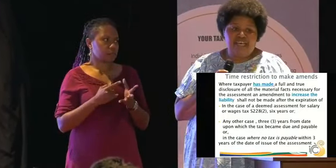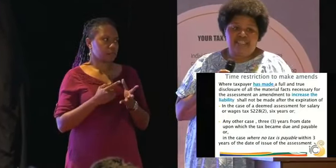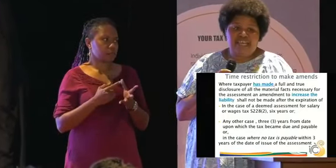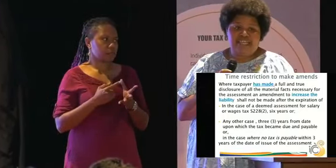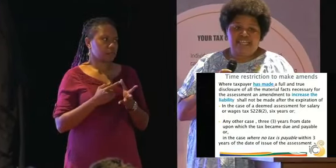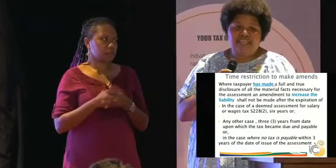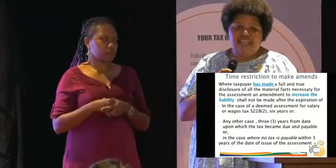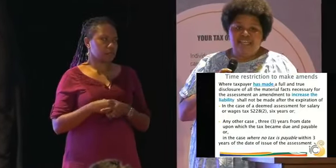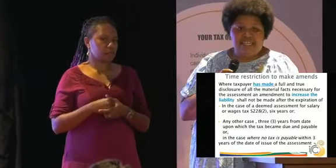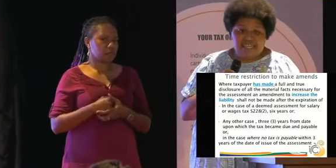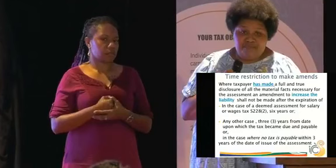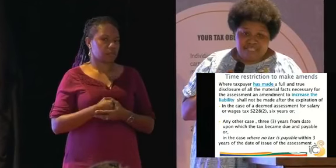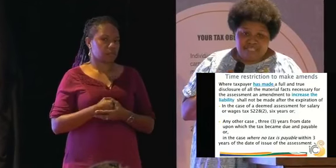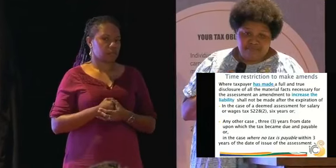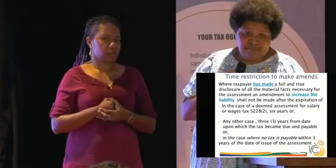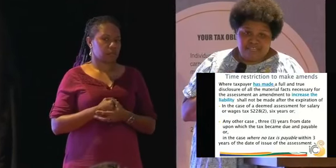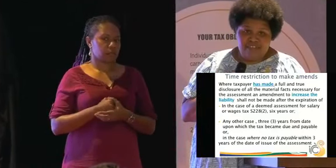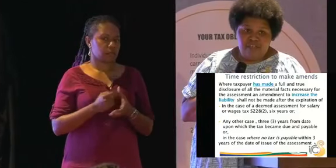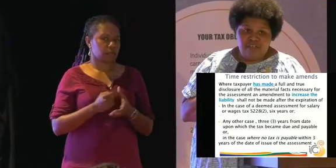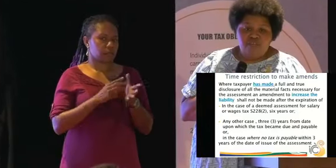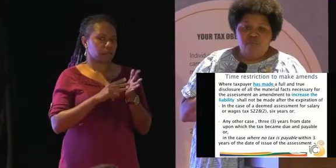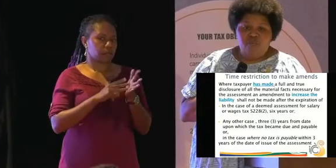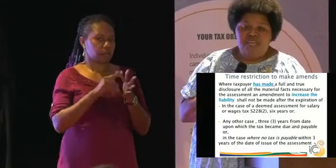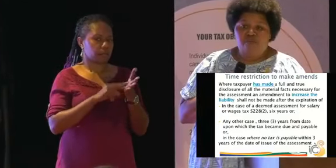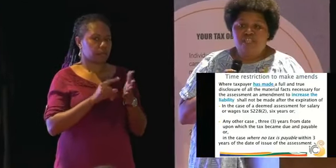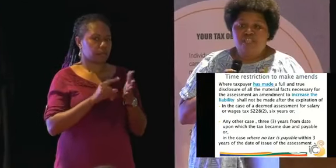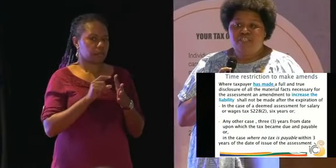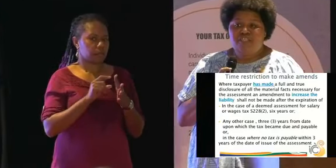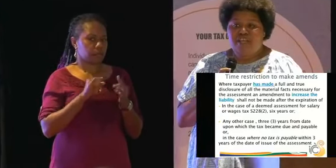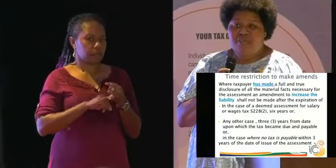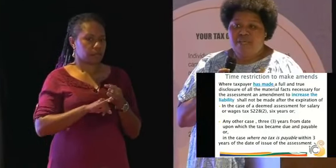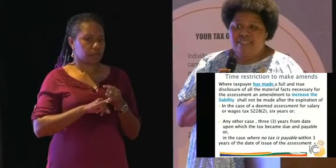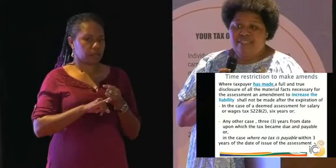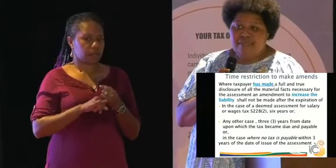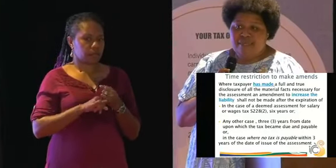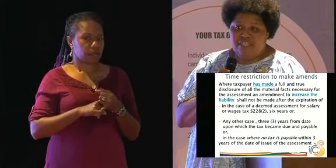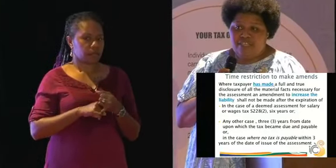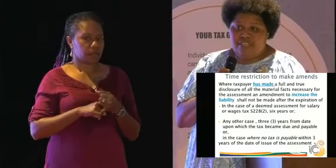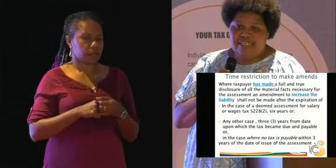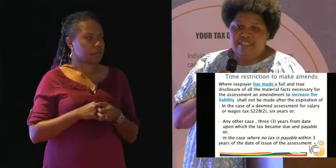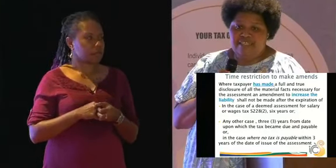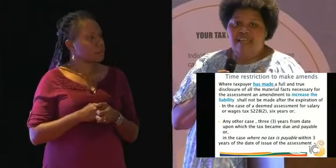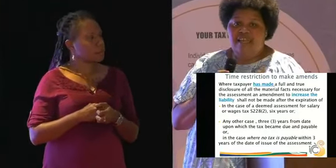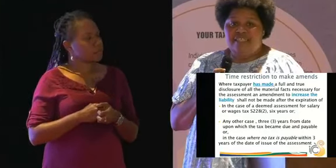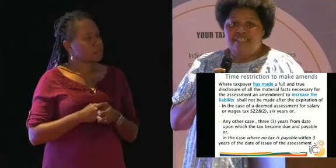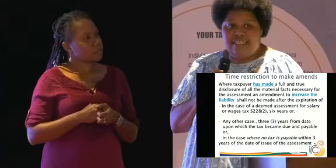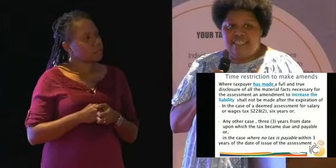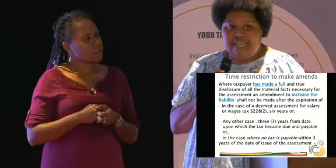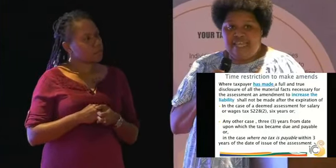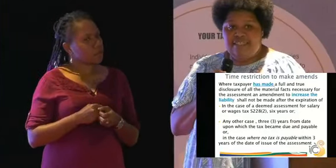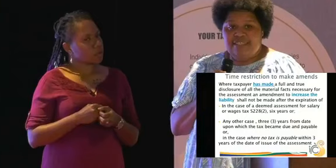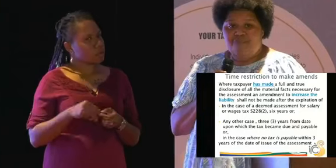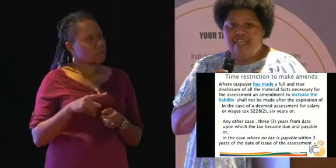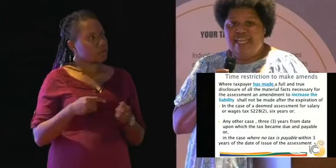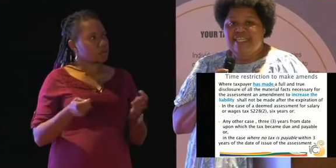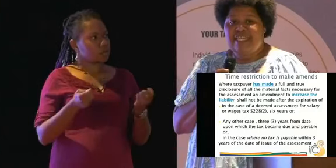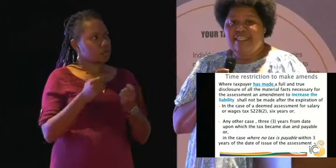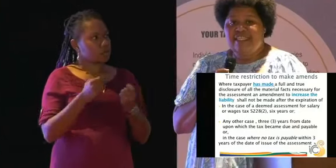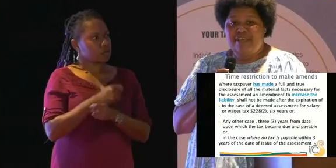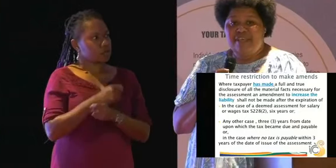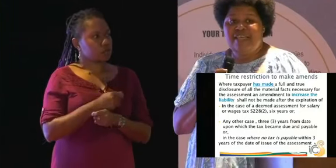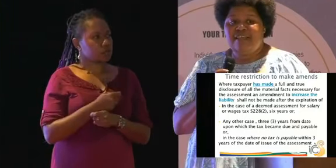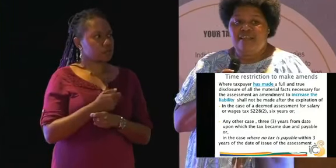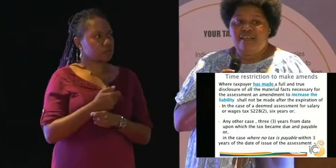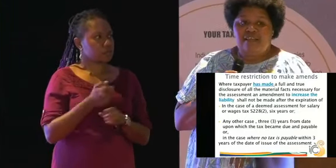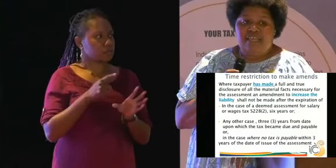wages tax is a deemed assessment. So we can only change salary and wage taxes 6 years from the date that it